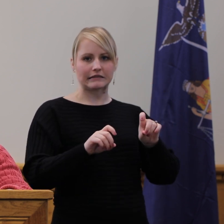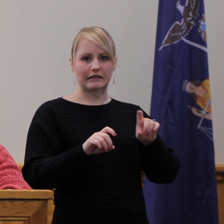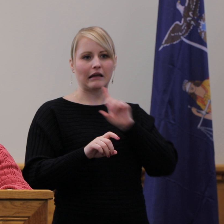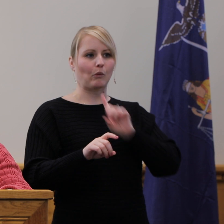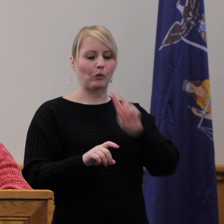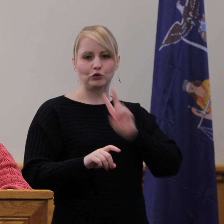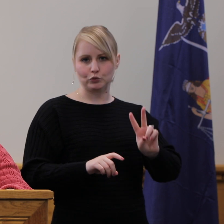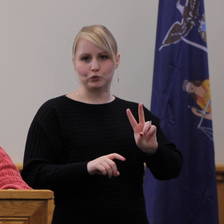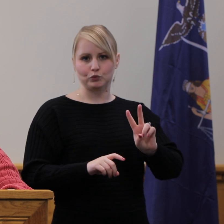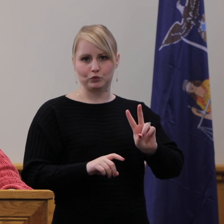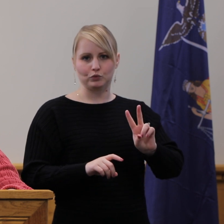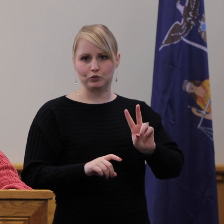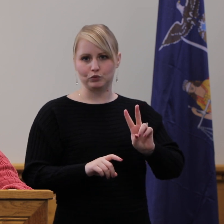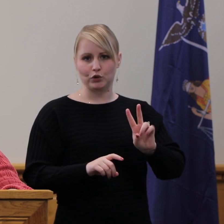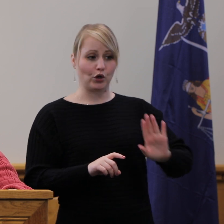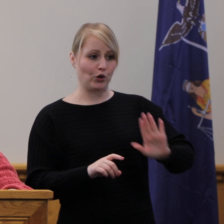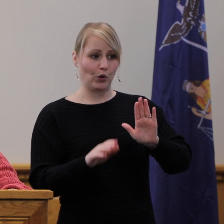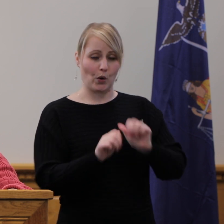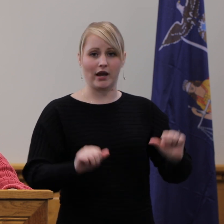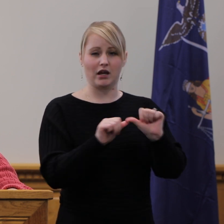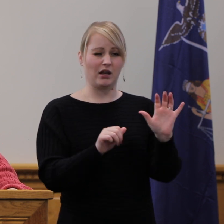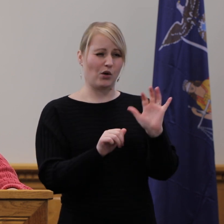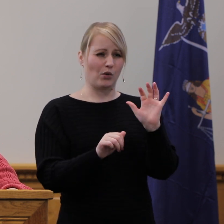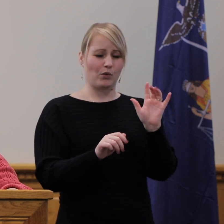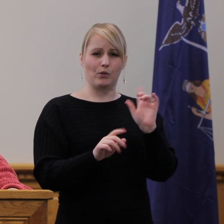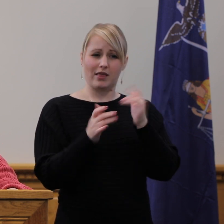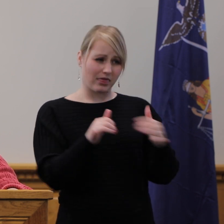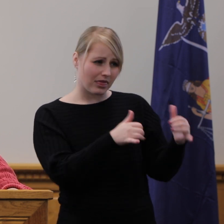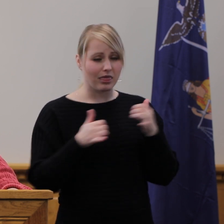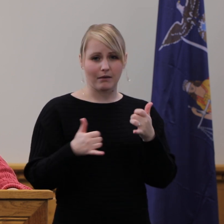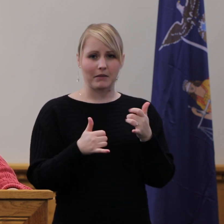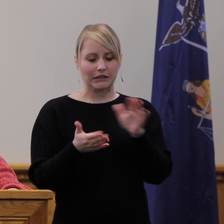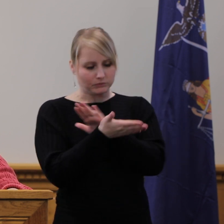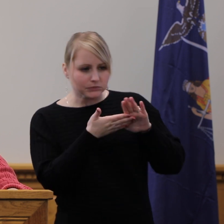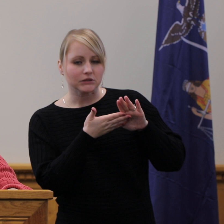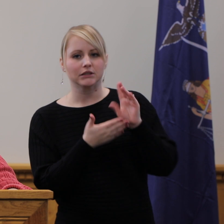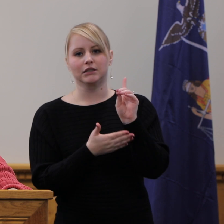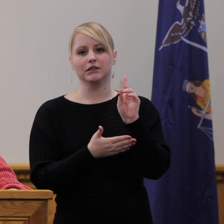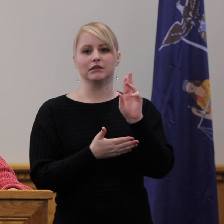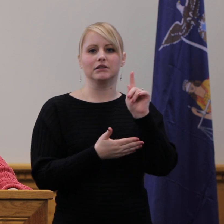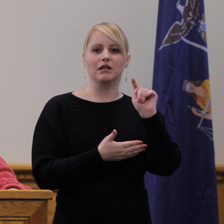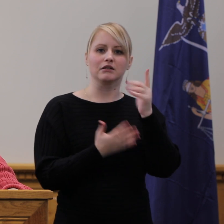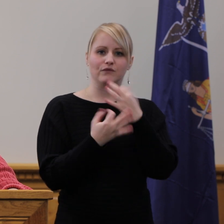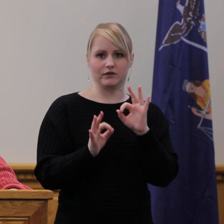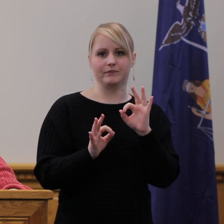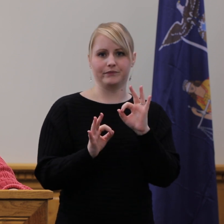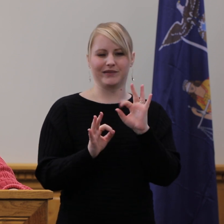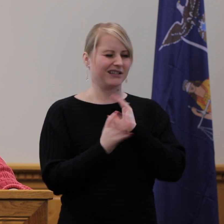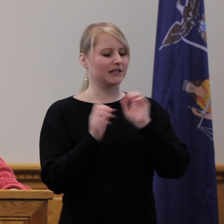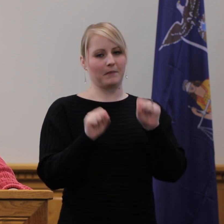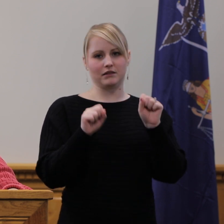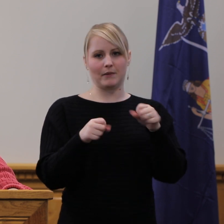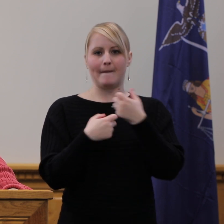2. Keep the area where your children play as dust-free and clean as possible. Make sure your children do not chew